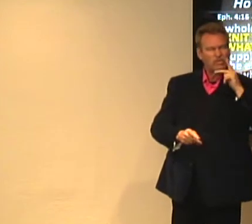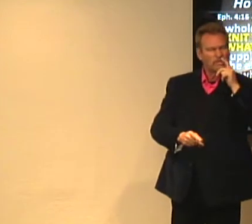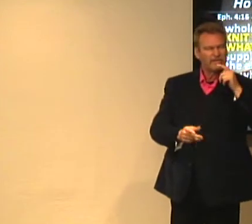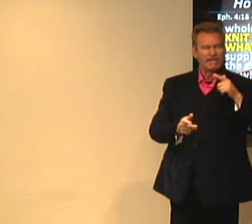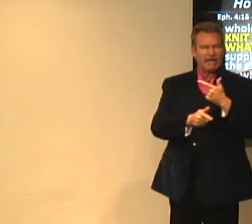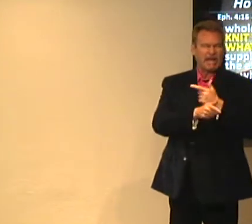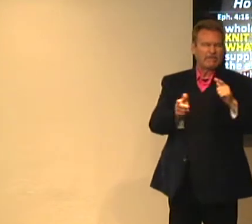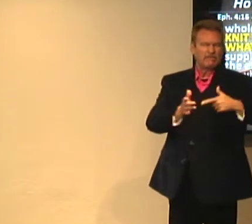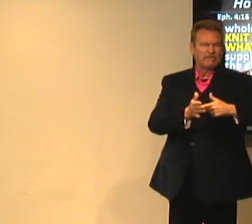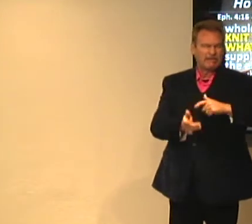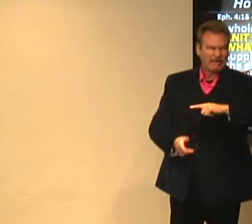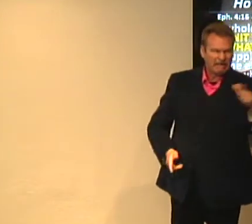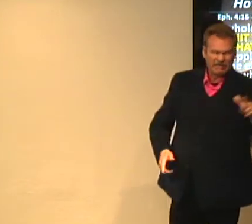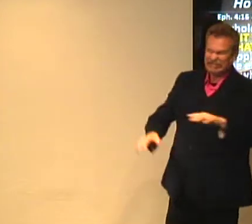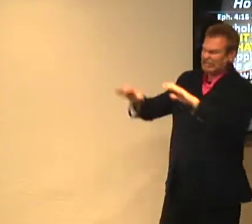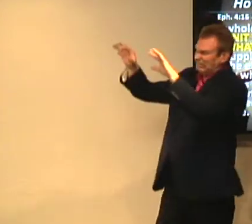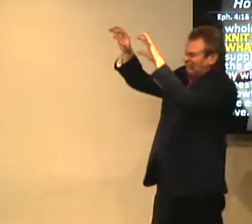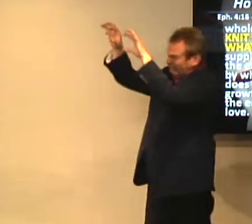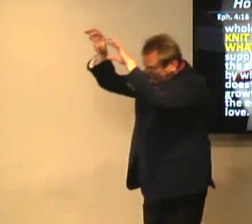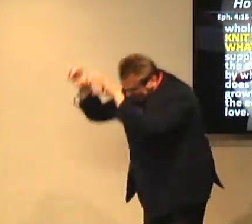All of the liberals speak negative.